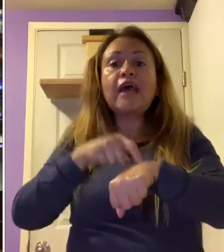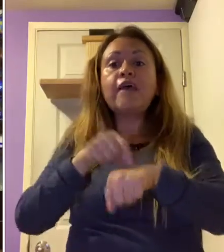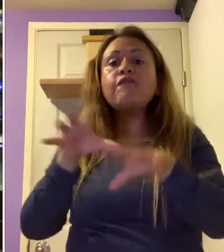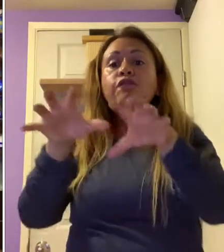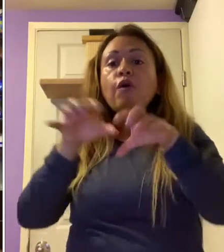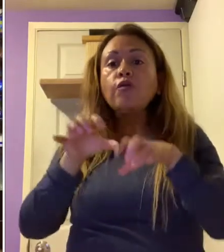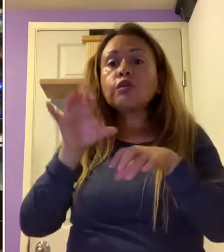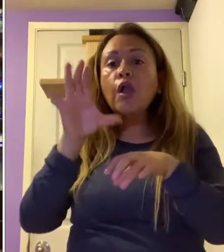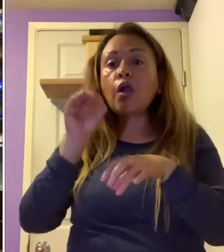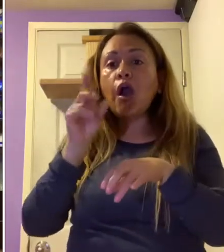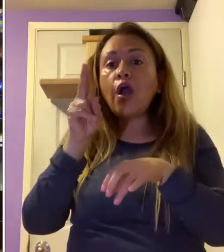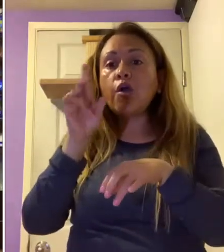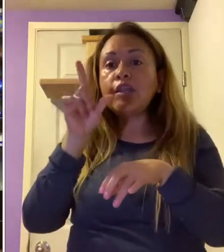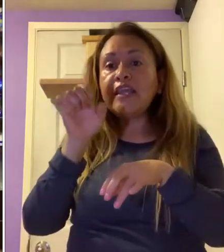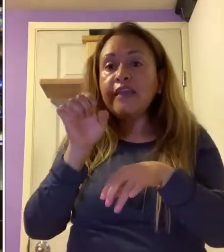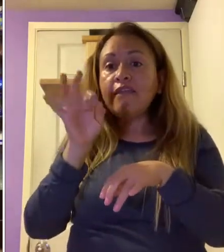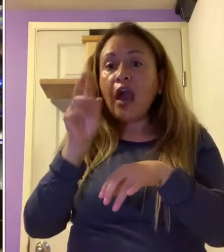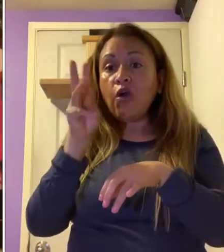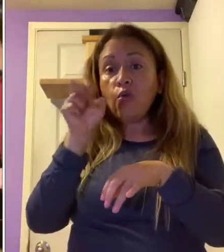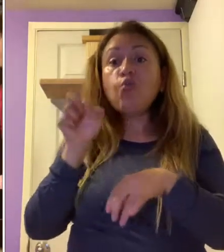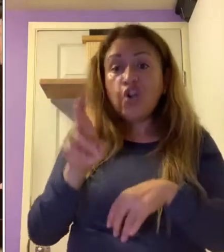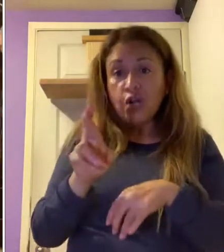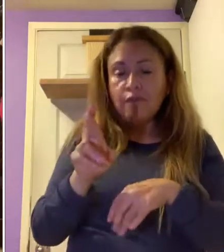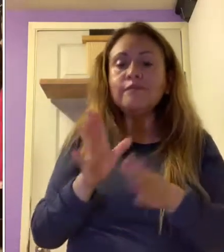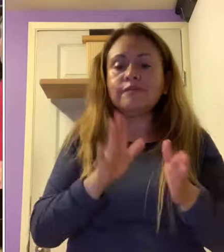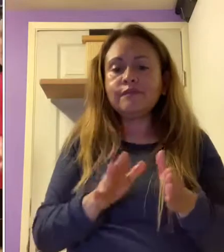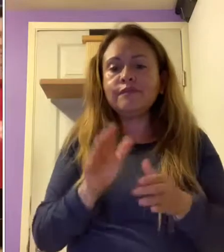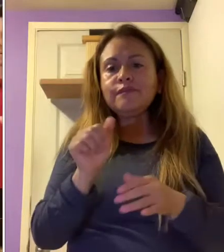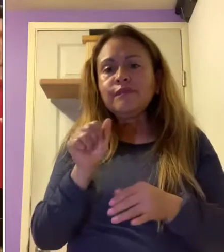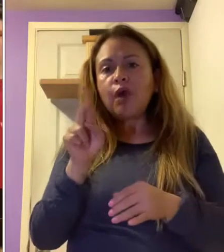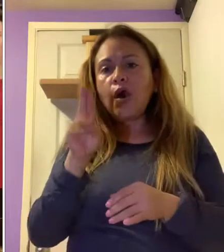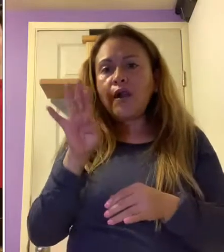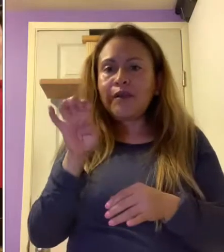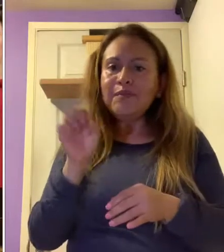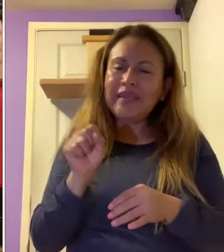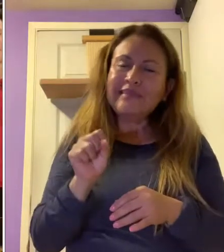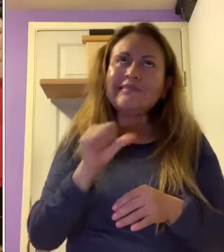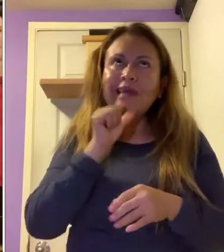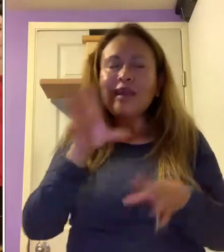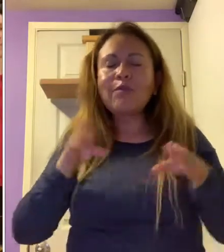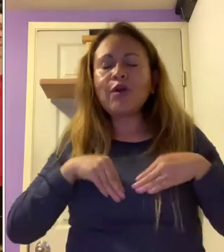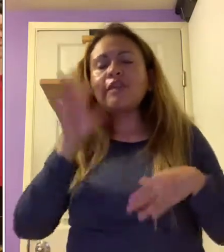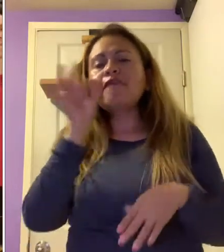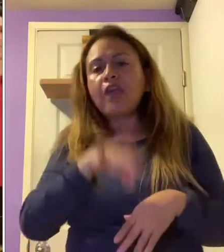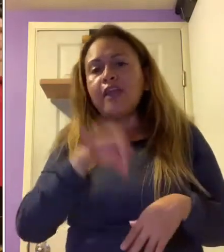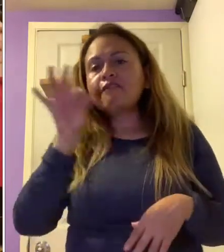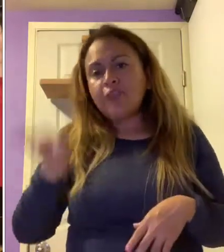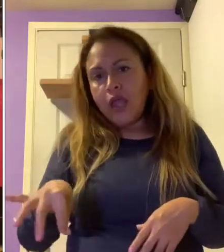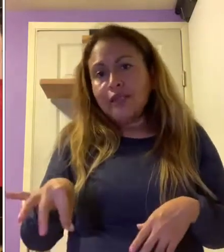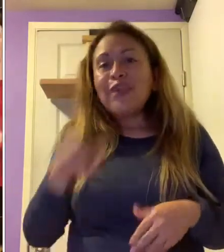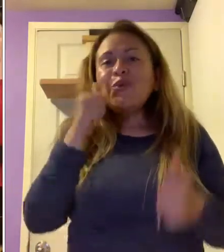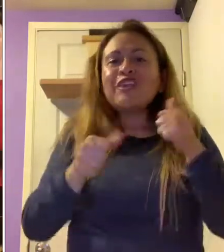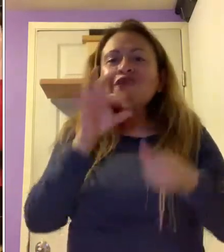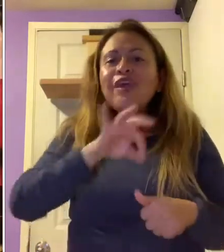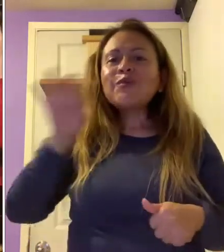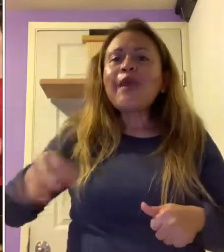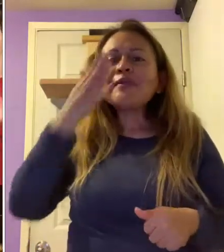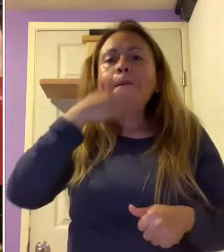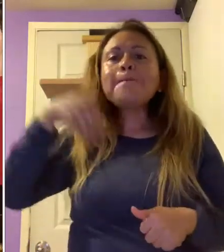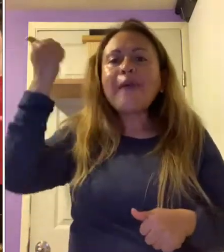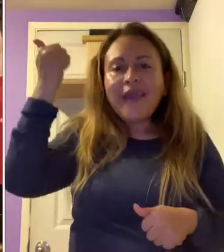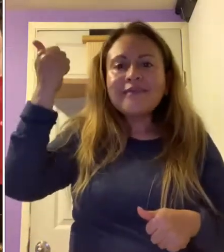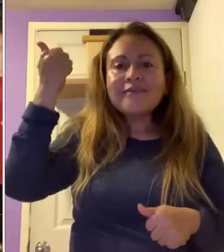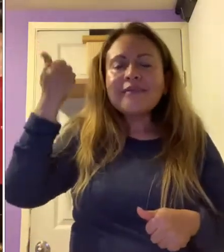cauliflower. Otherwise, it's really soggy and isn't pleasant to eat. All right, obviously, Arby's doesn't make the Bobby approved list, but is there a healthy-ish French